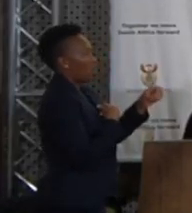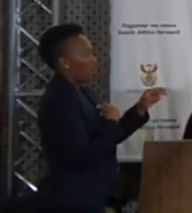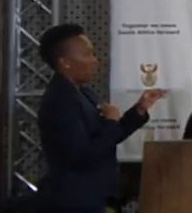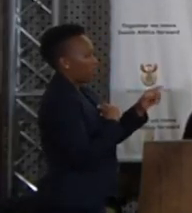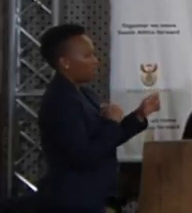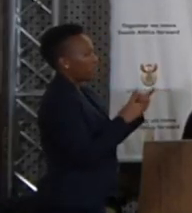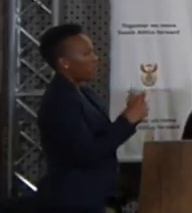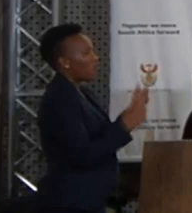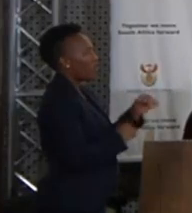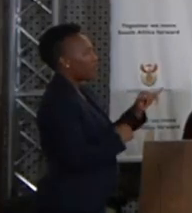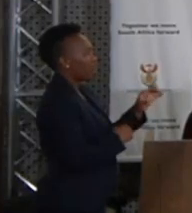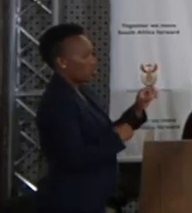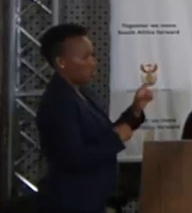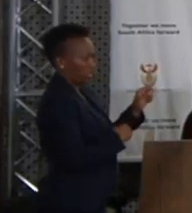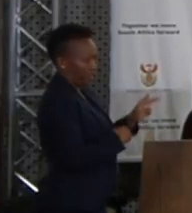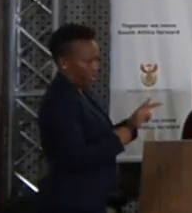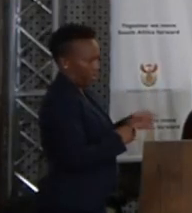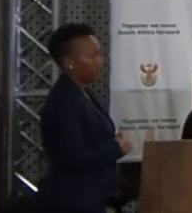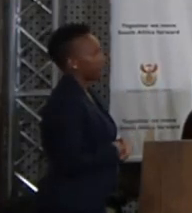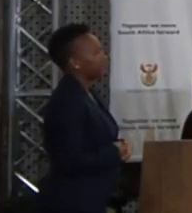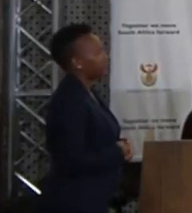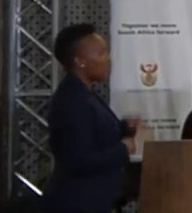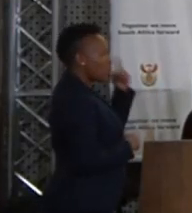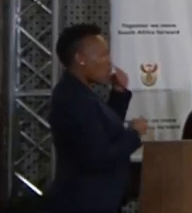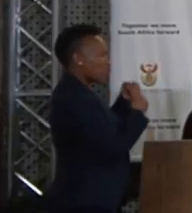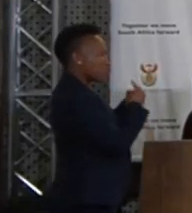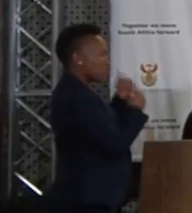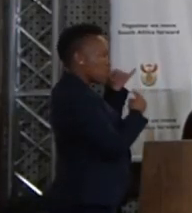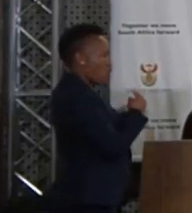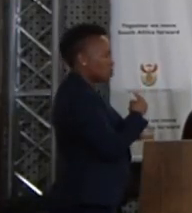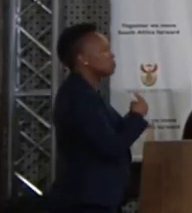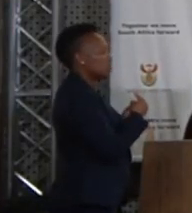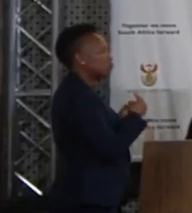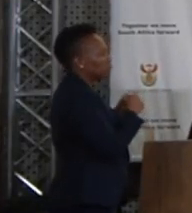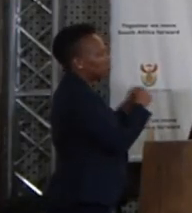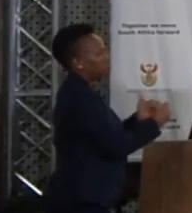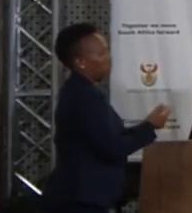Oh, okay, Nazir. We thought we had lost you. Okay, you can ask your question.